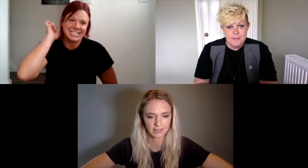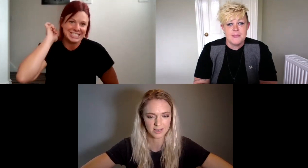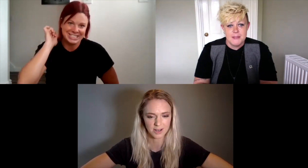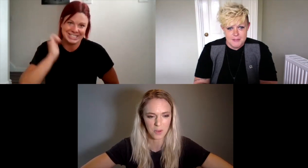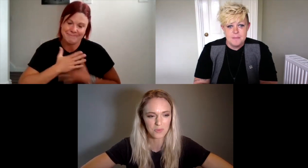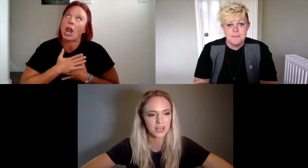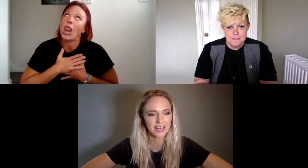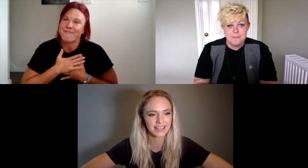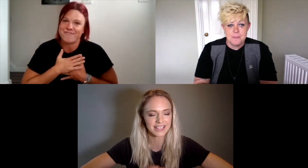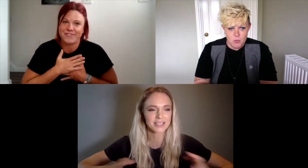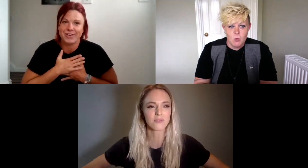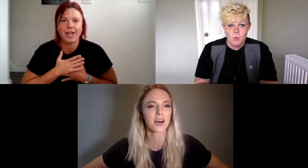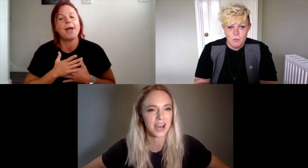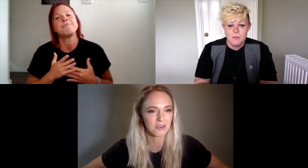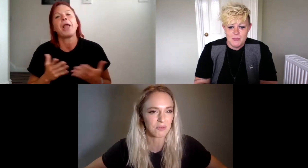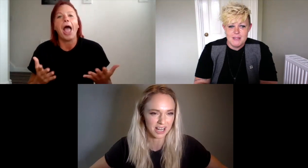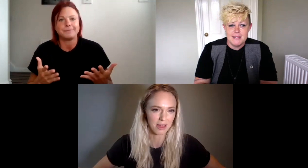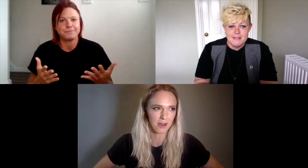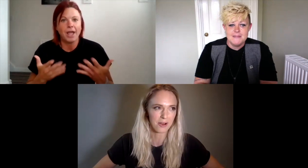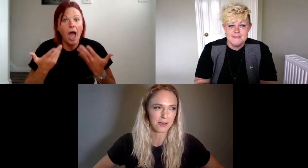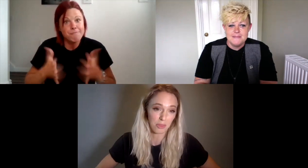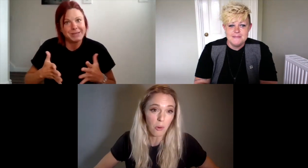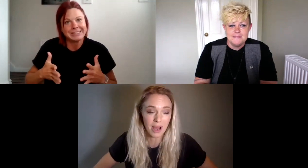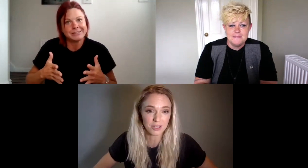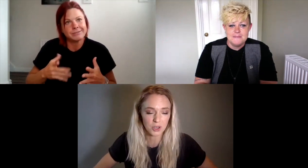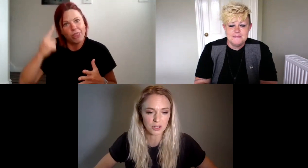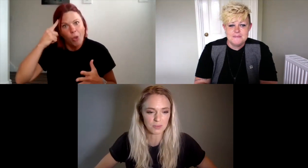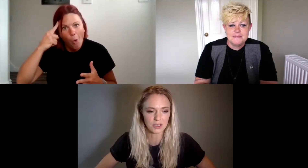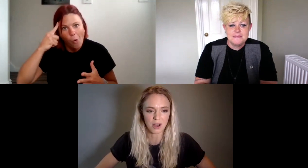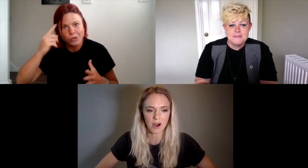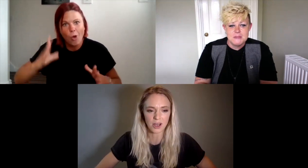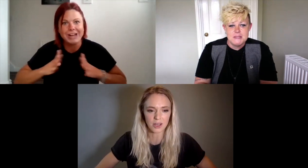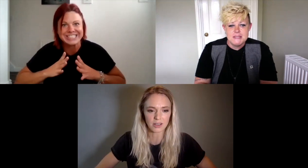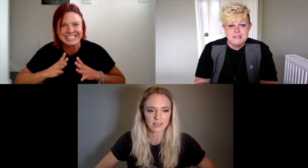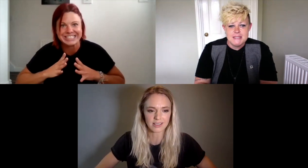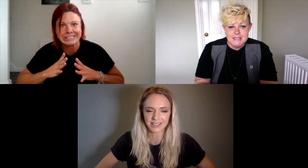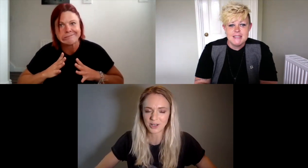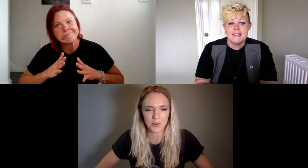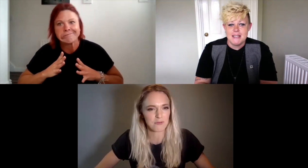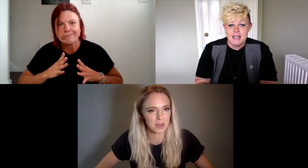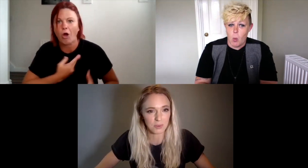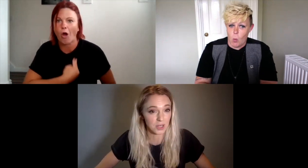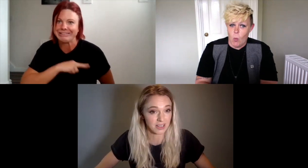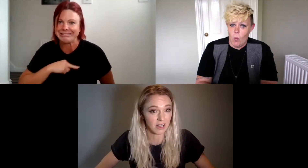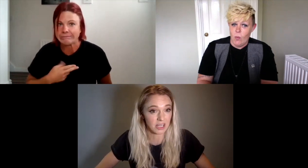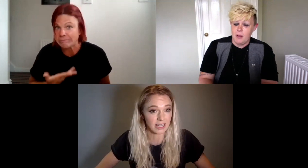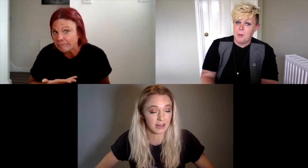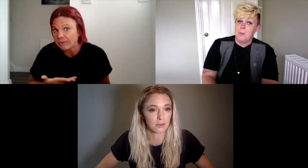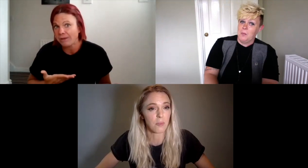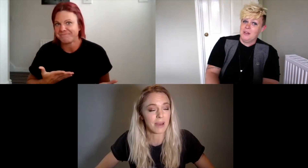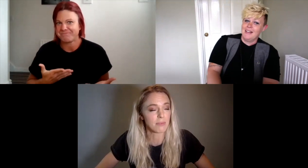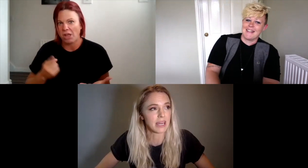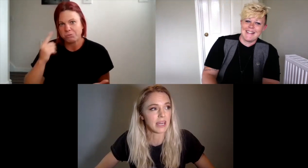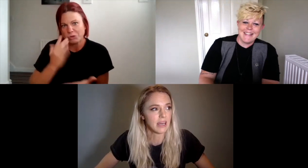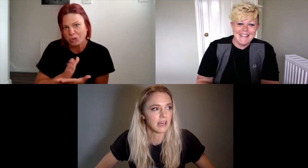And this is stuff that I hadn't really thought about, to be honest, because I didn't know if people were going to like it. I